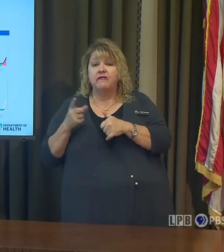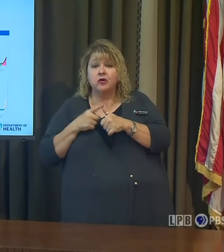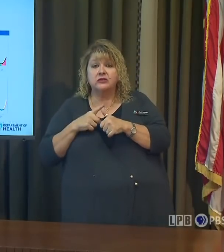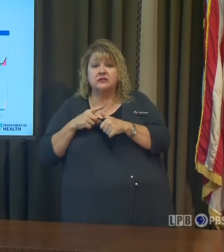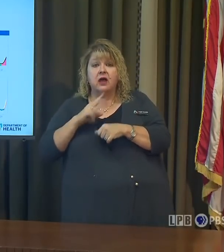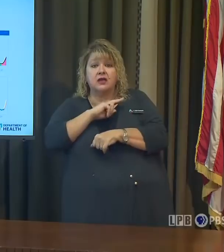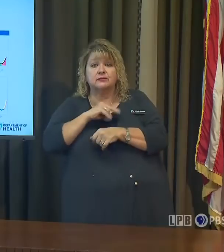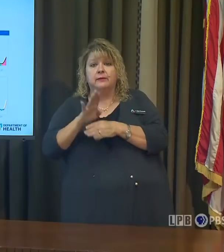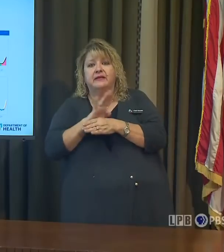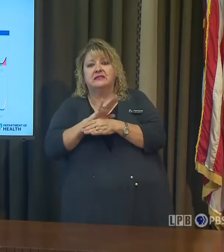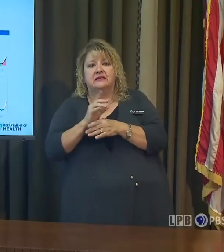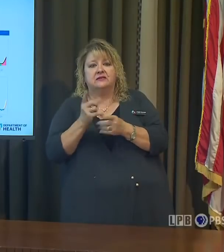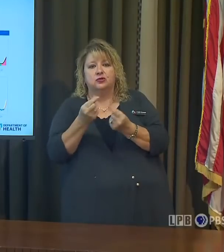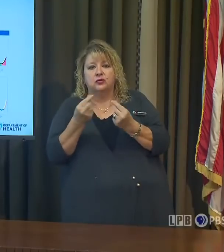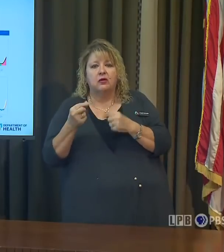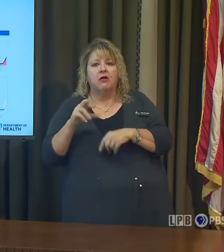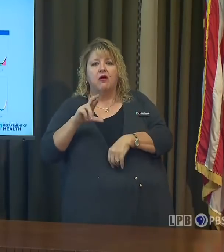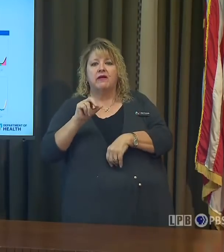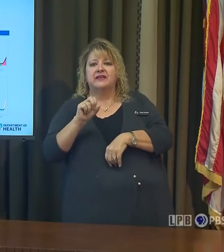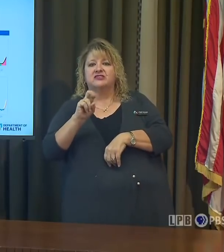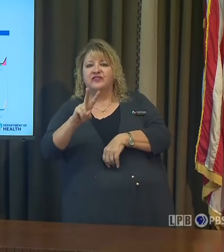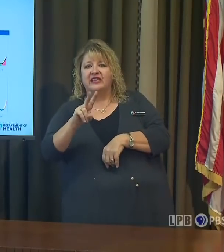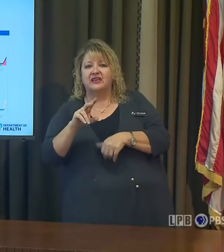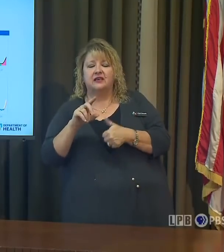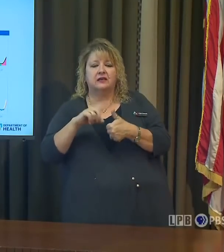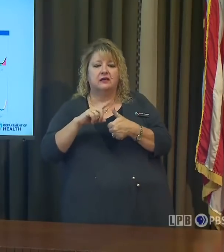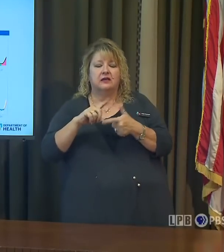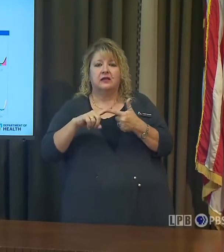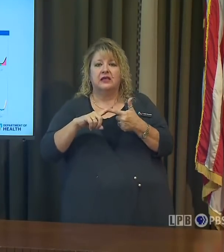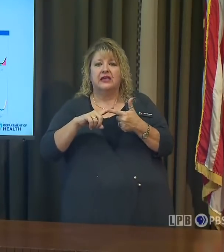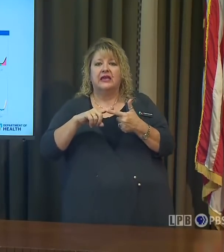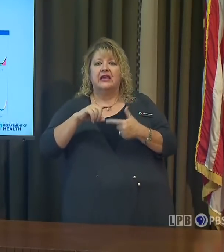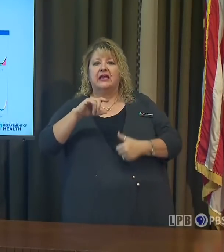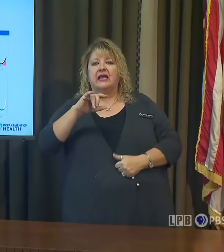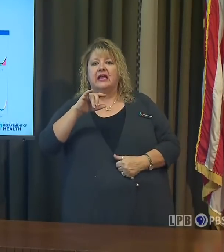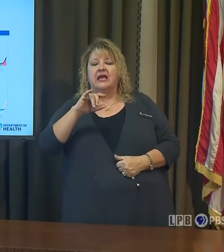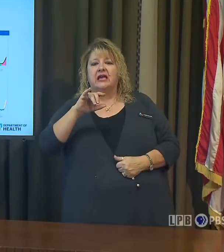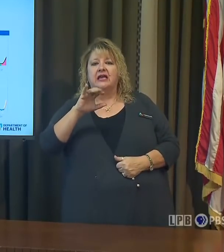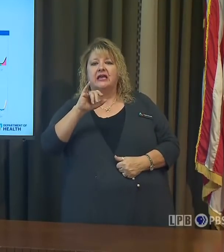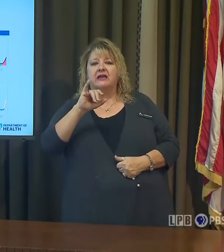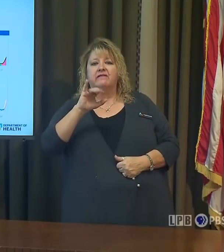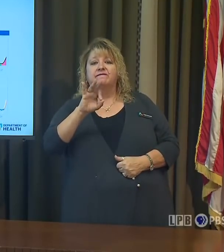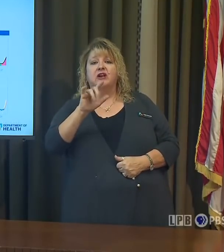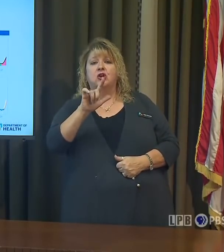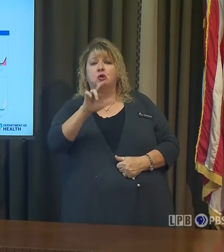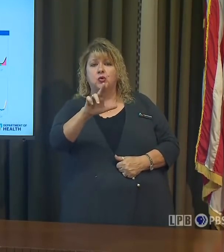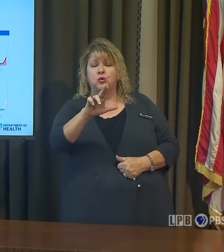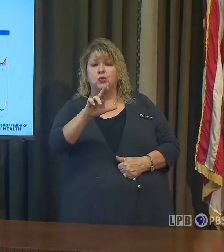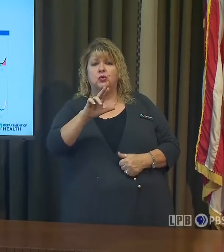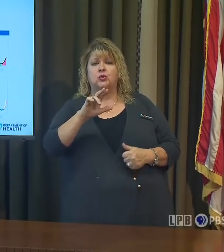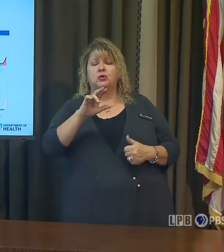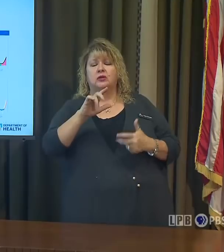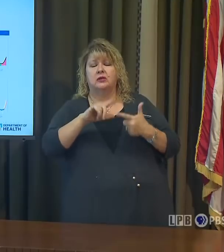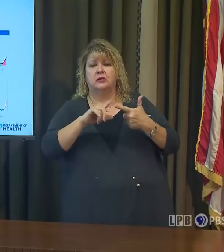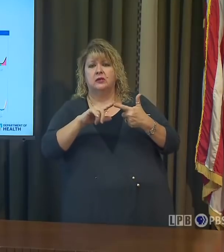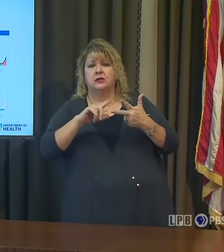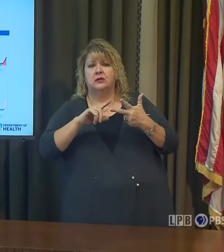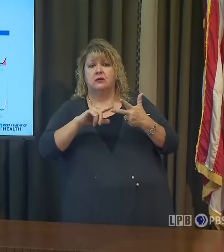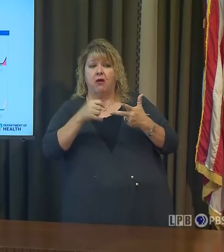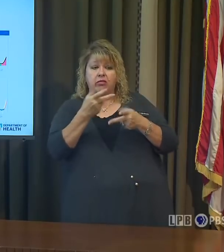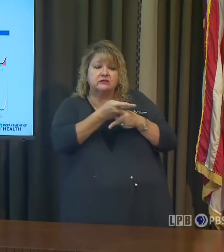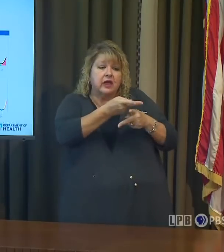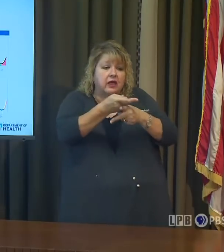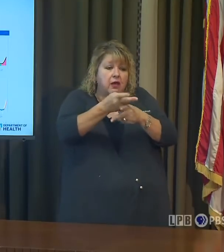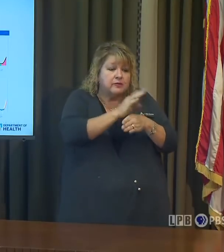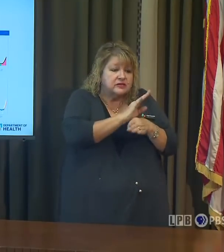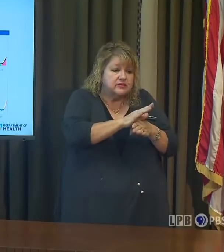stuff. There's a lot of RSV going around. There's a lot of parainfluenza going around. Hospitals are busy caring for other sick